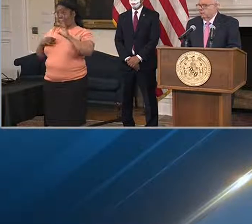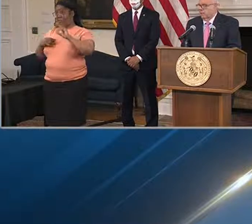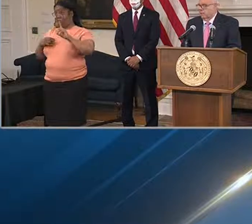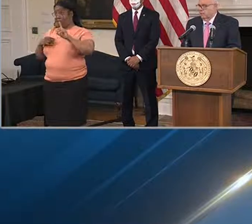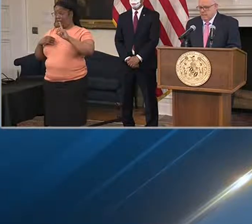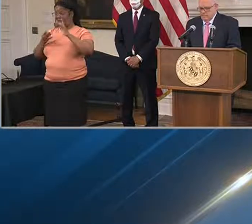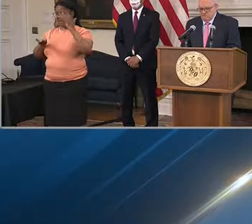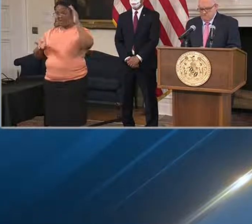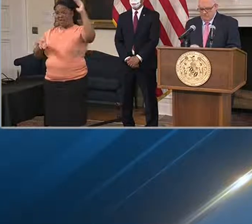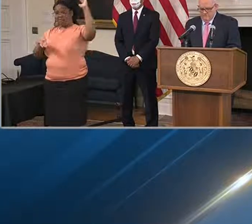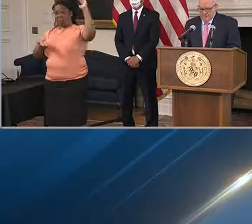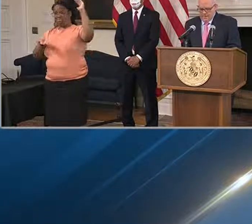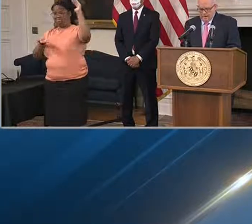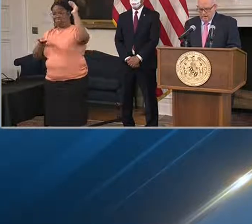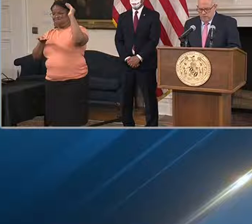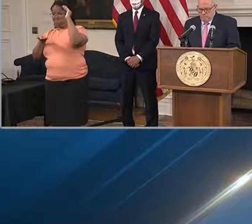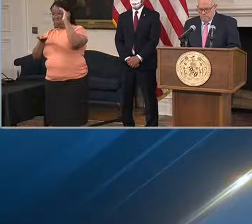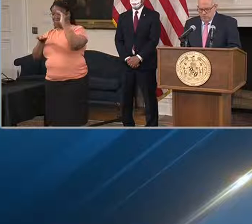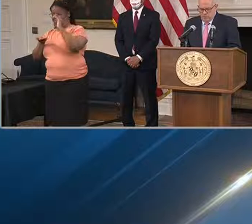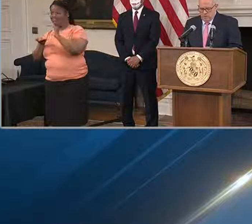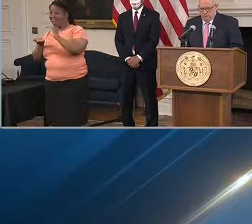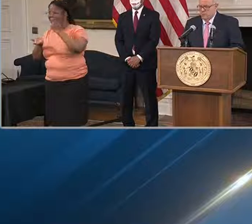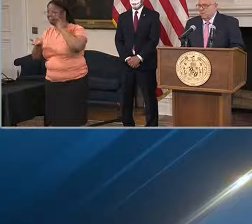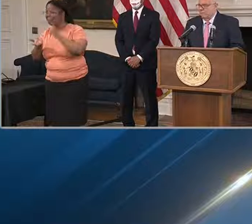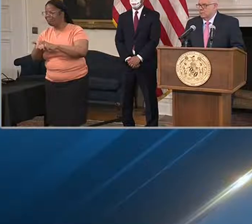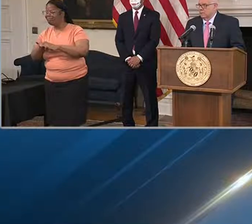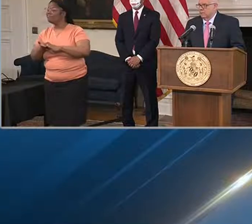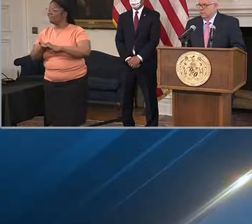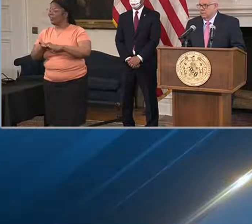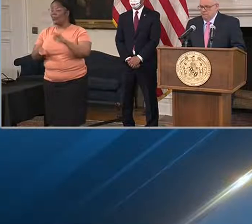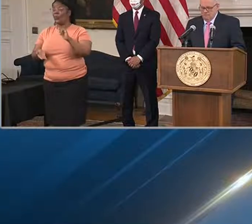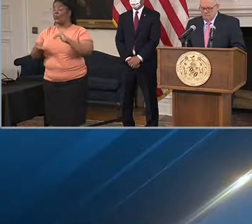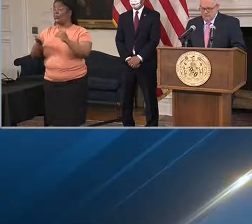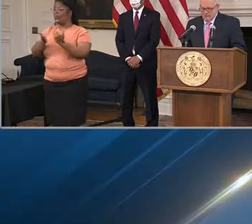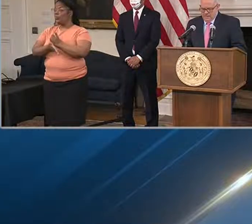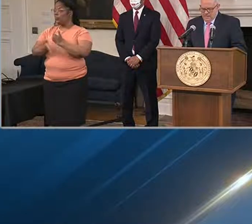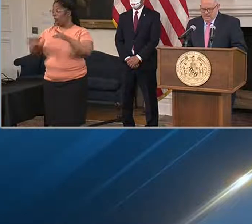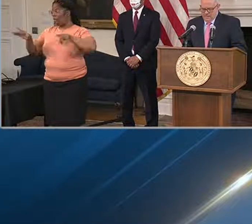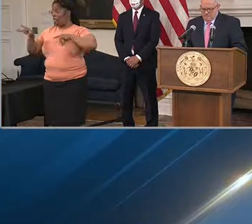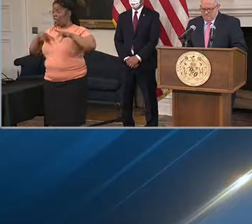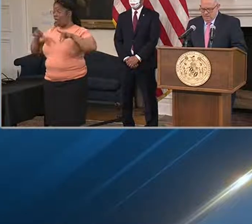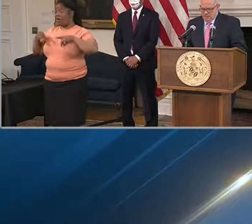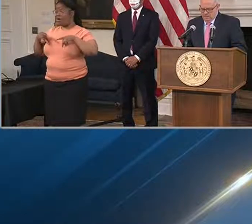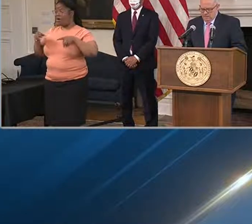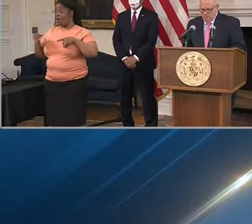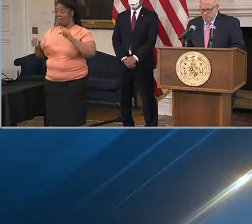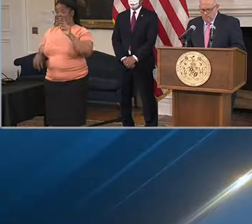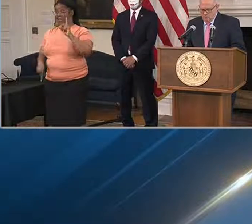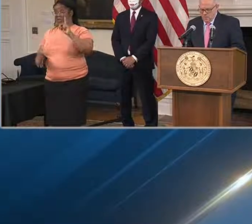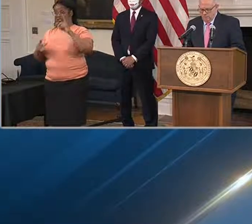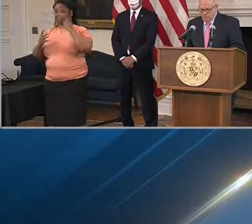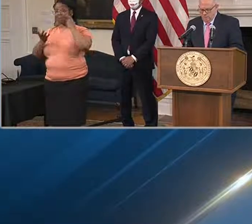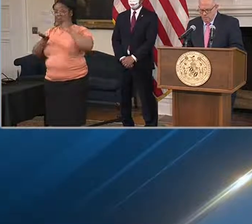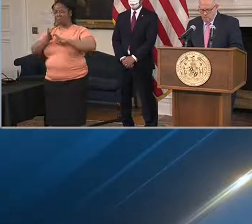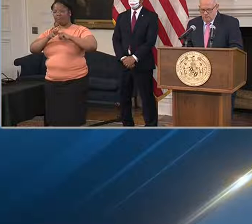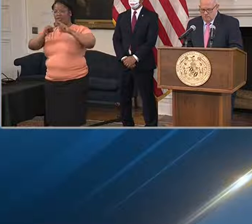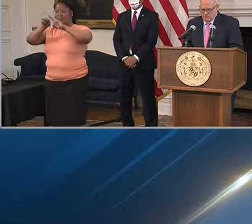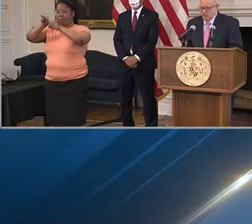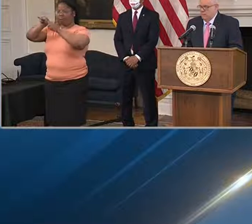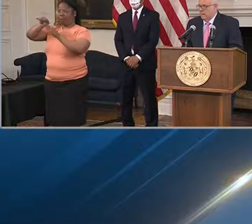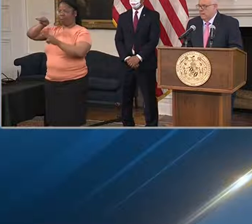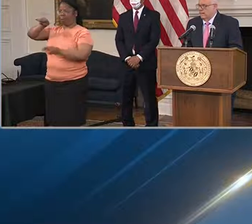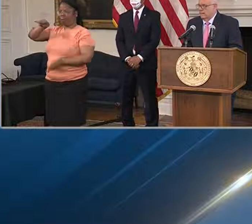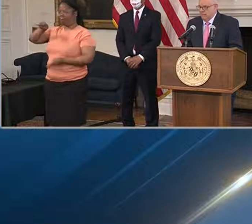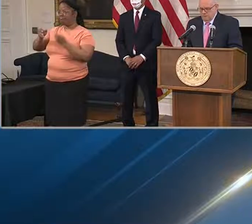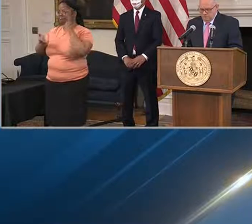are all down slightly today, and our number of new cases dropped significantly. Maryland is in better shape than the